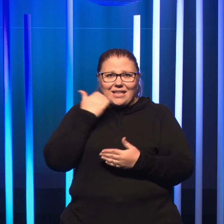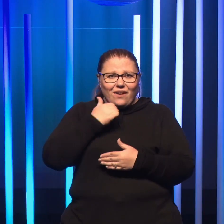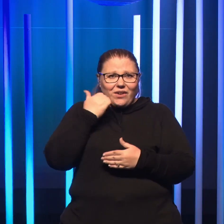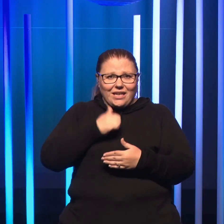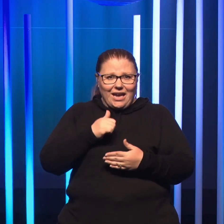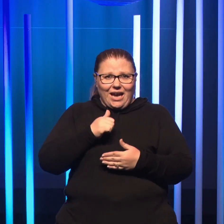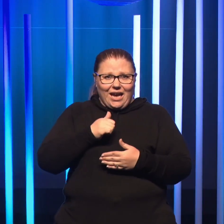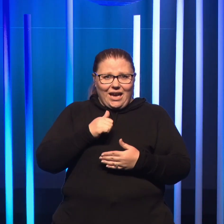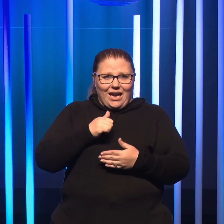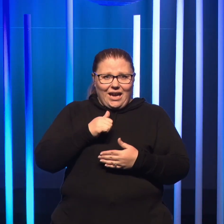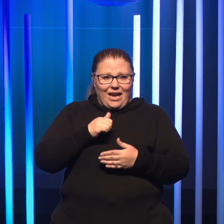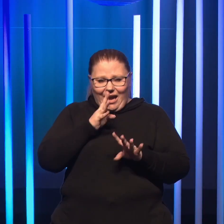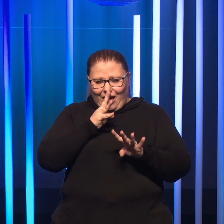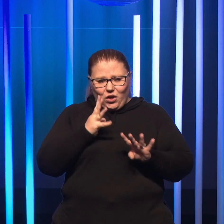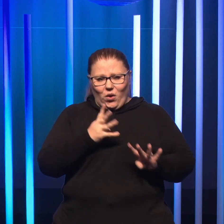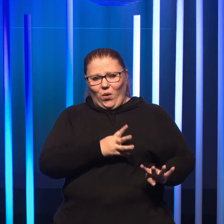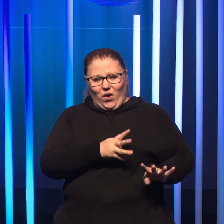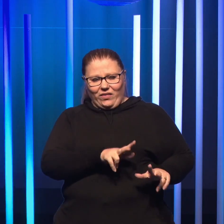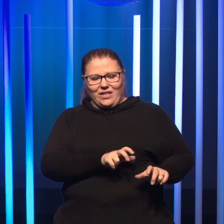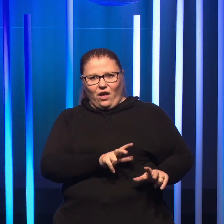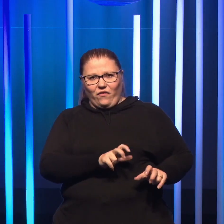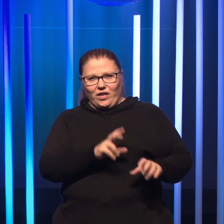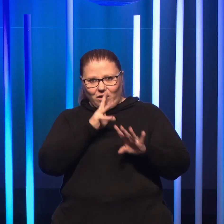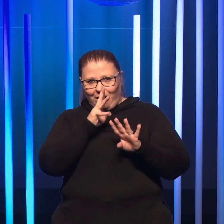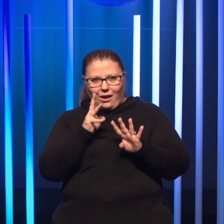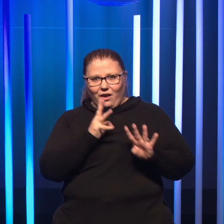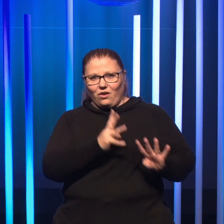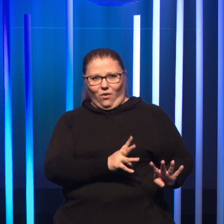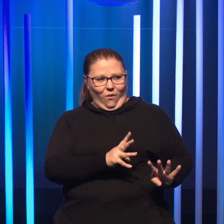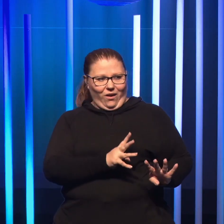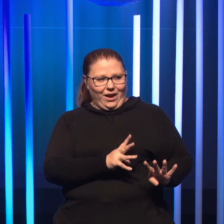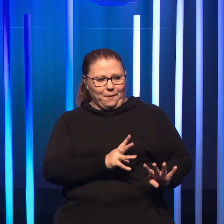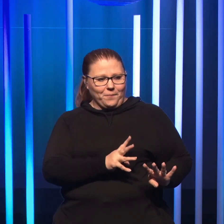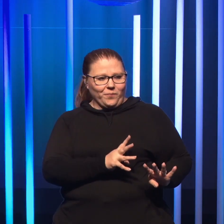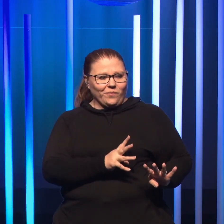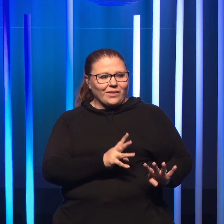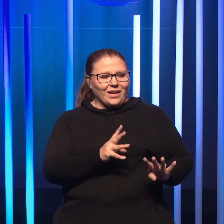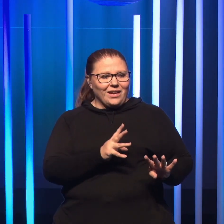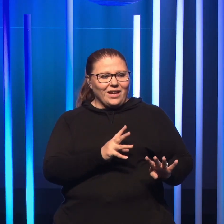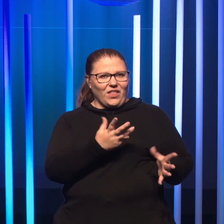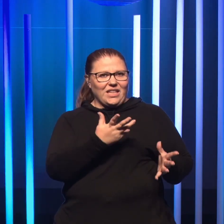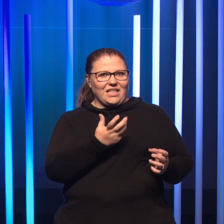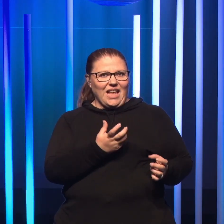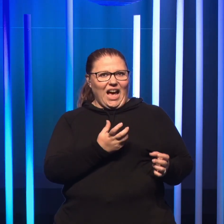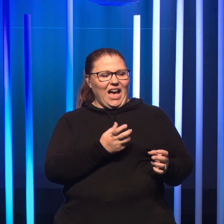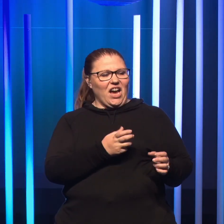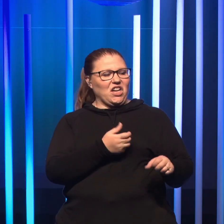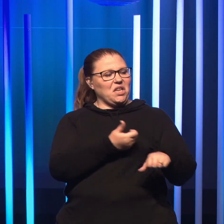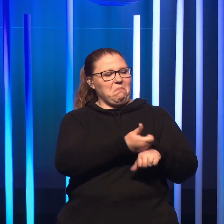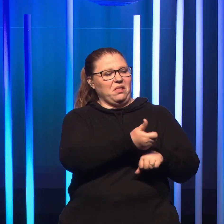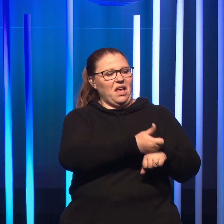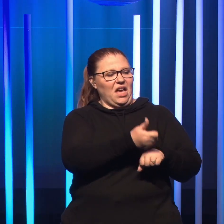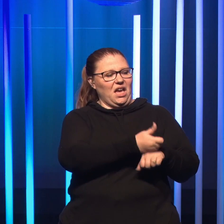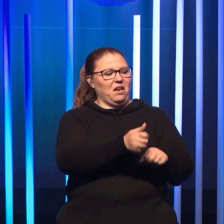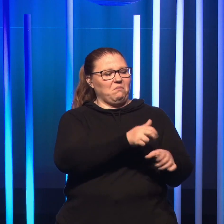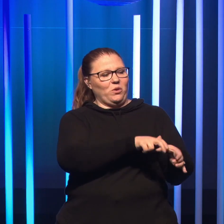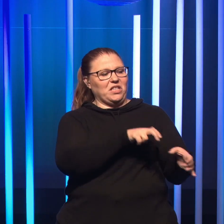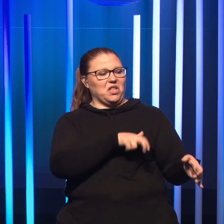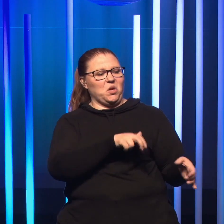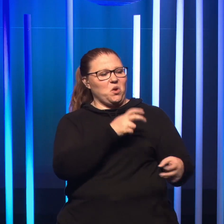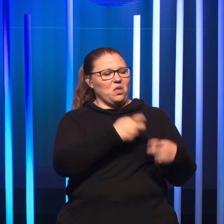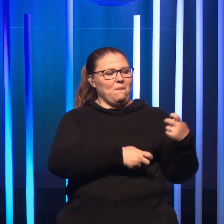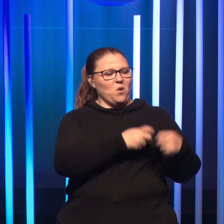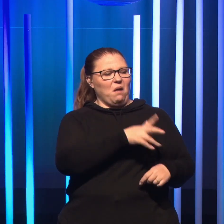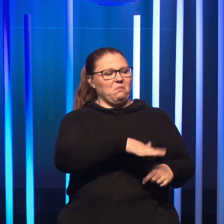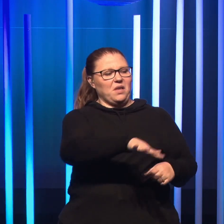dying to selfishness, daily dying to the desire to exclude, to scapegoat, to say the problem's out there. It's a